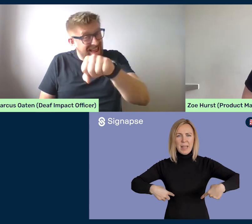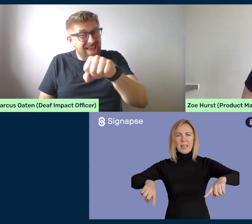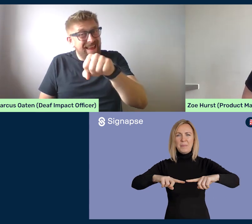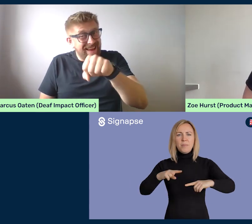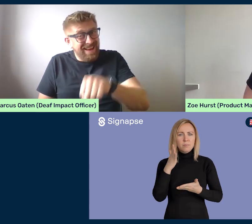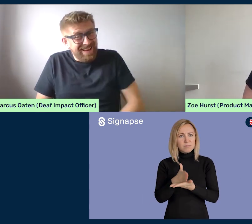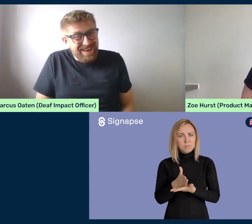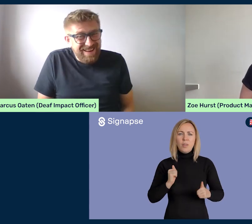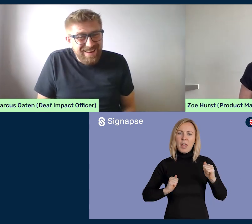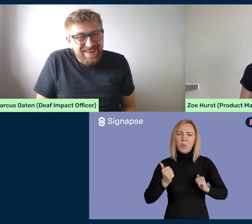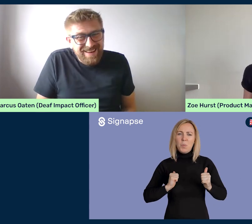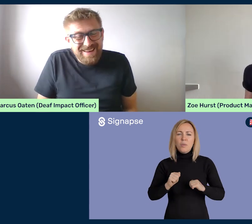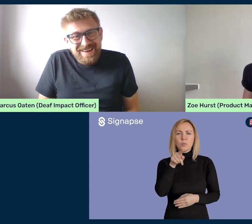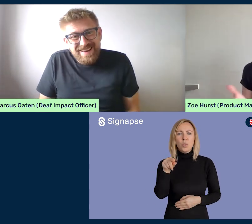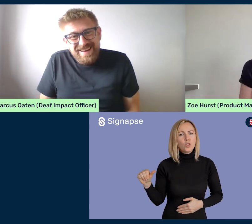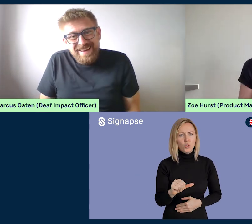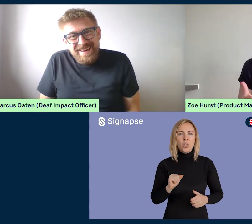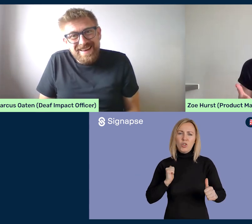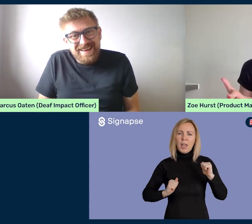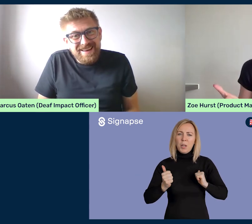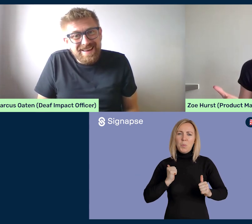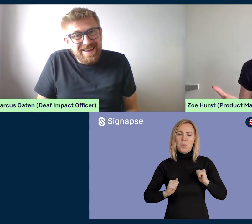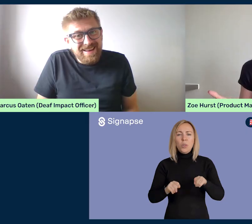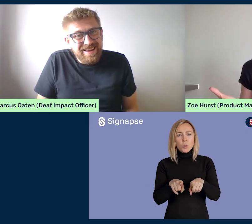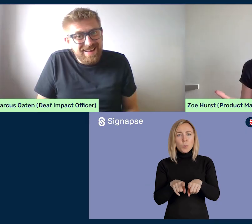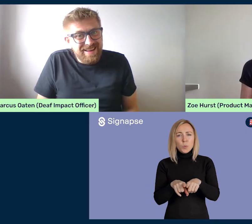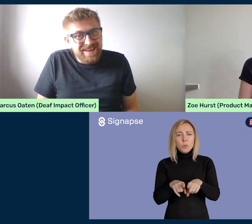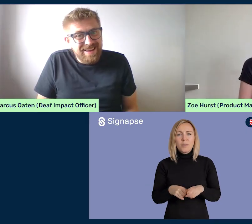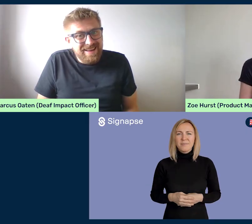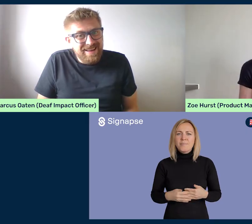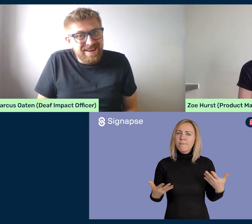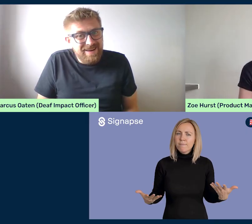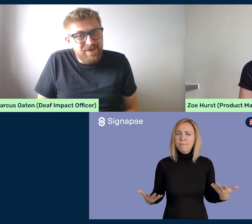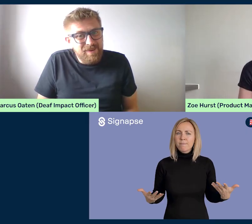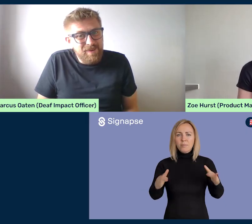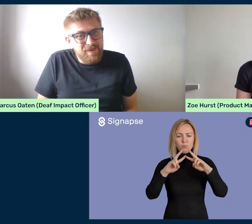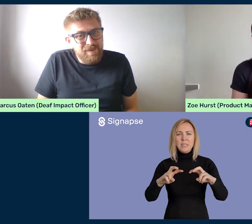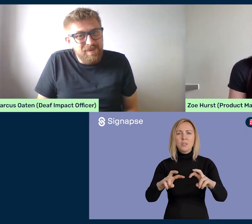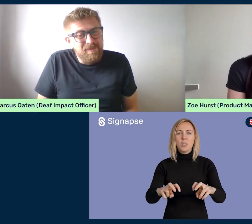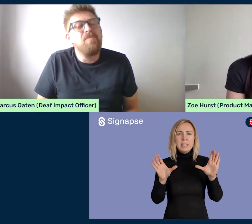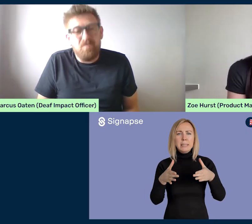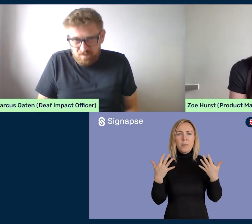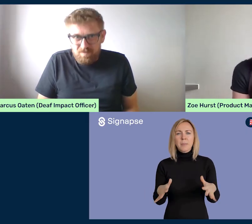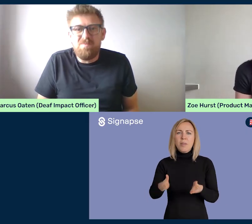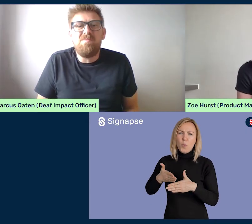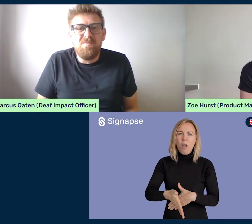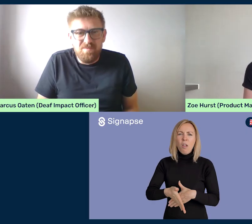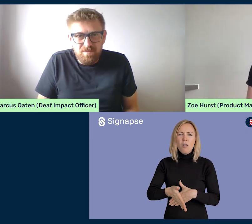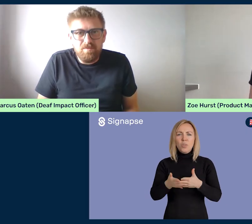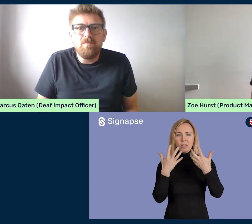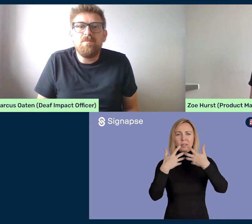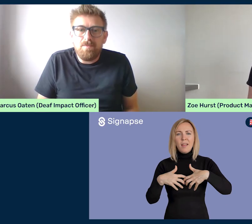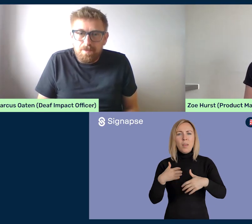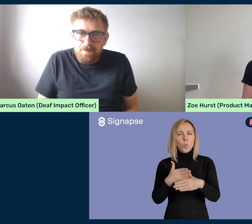And I think it's something we're very proud of, and I think it's something Yeah. you should be very proud of as well. As much as obviously the research team have done all of the technical work, I